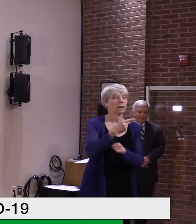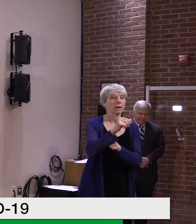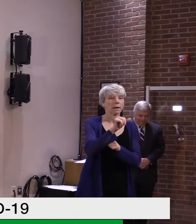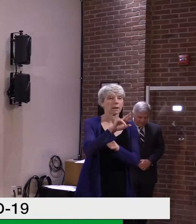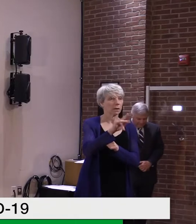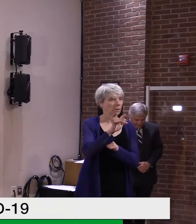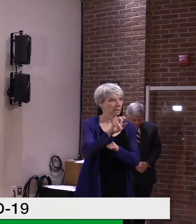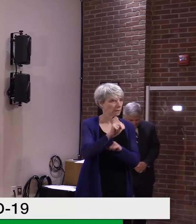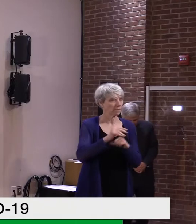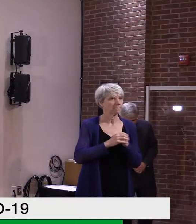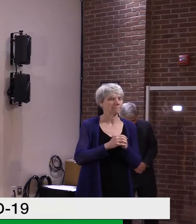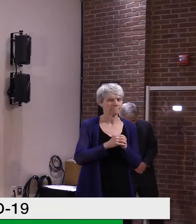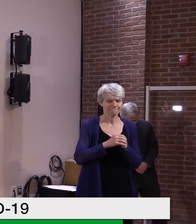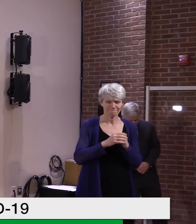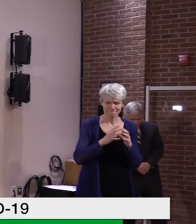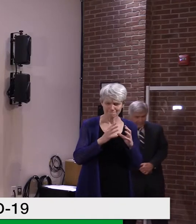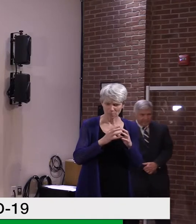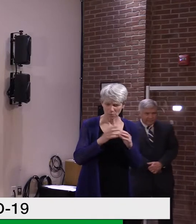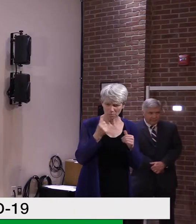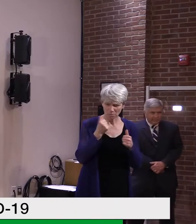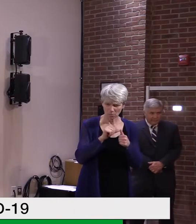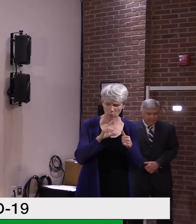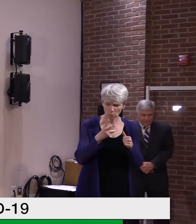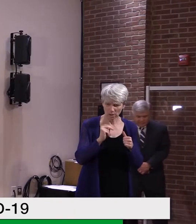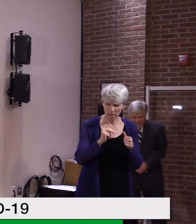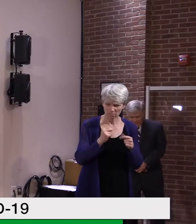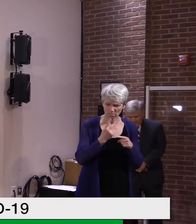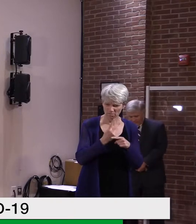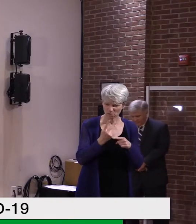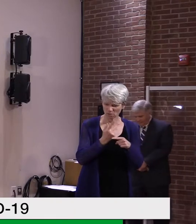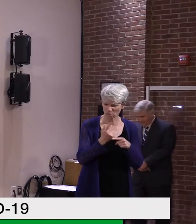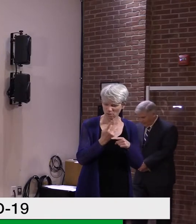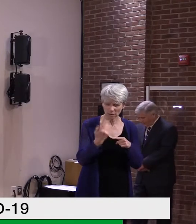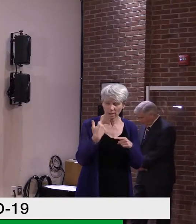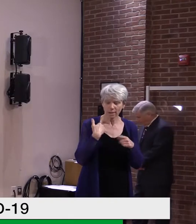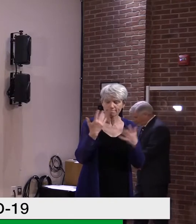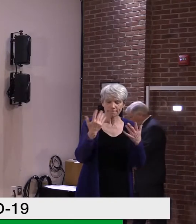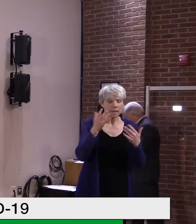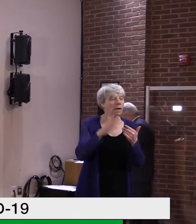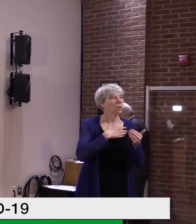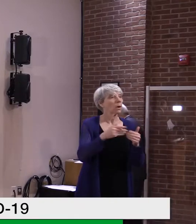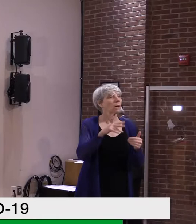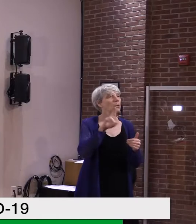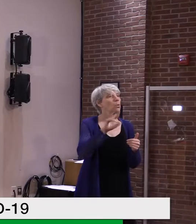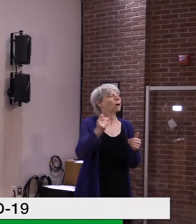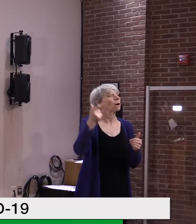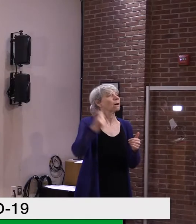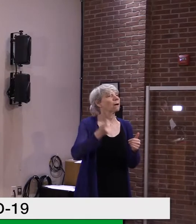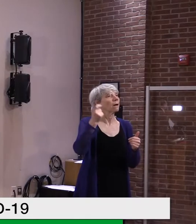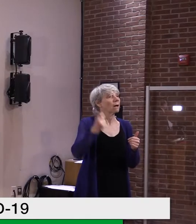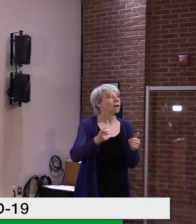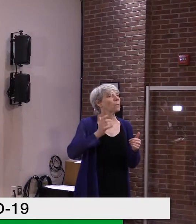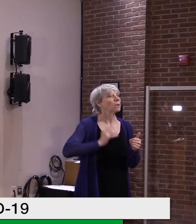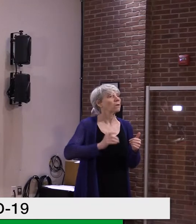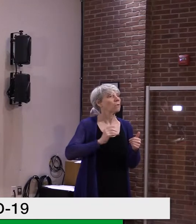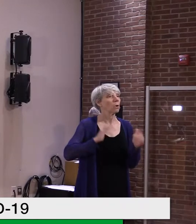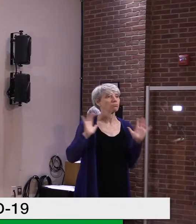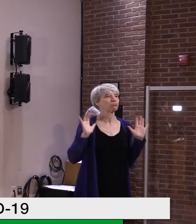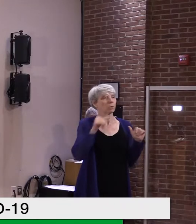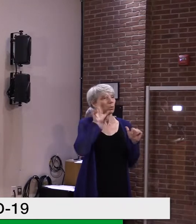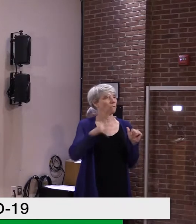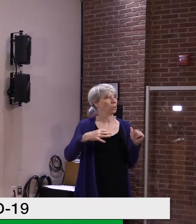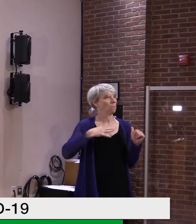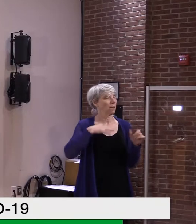in the, I don't know how many weeks it's been since you restarted the work search requirement and unemployment, has that affected anything at all?